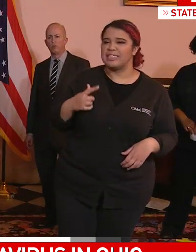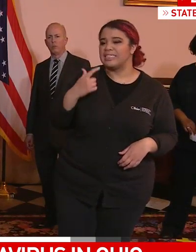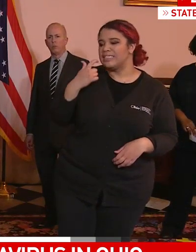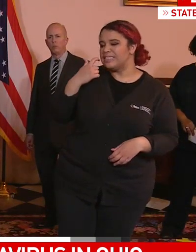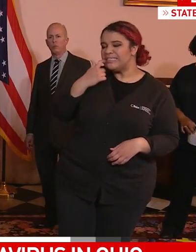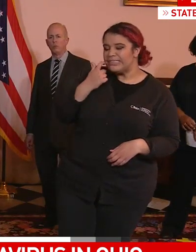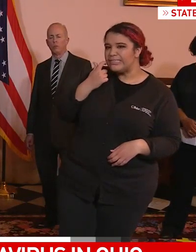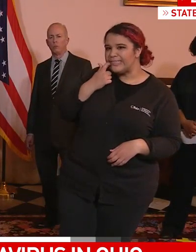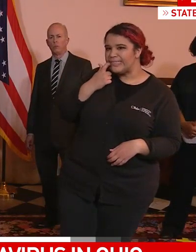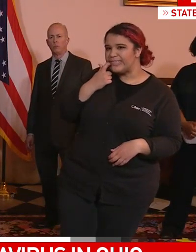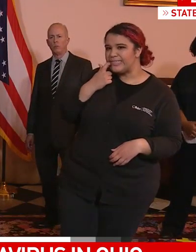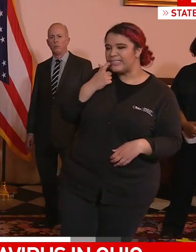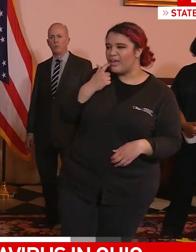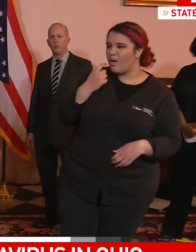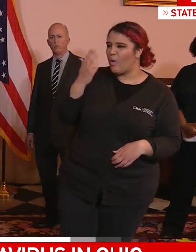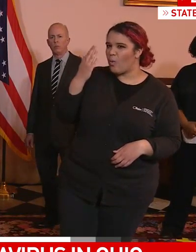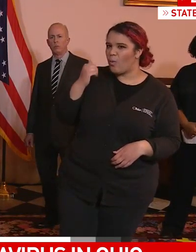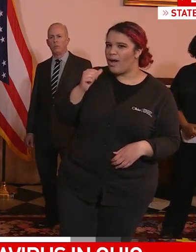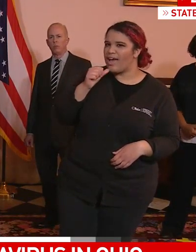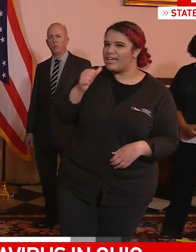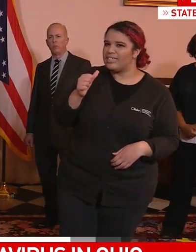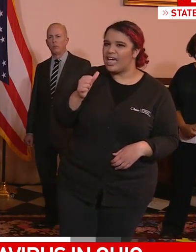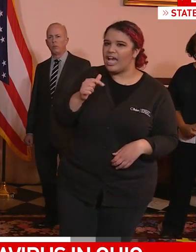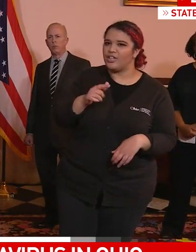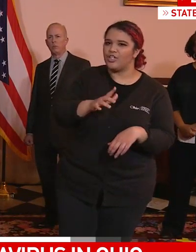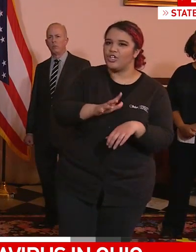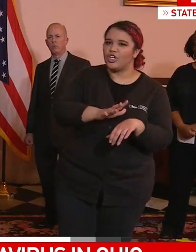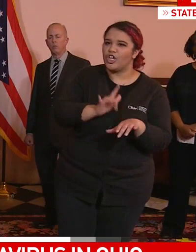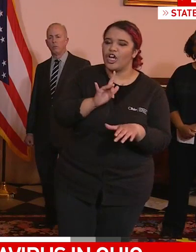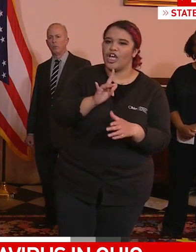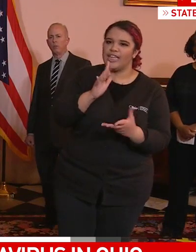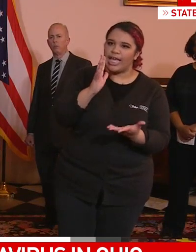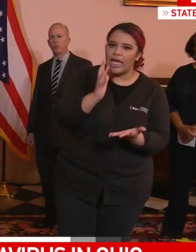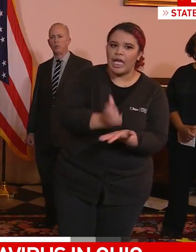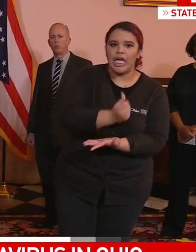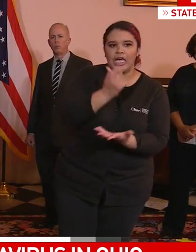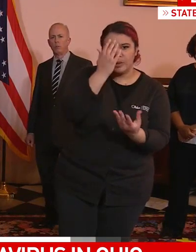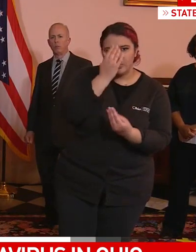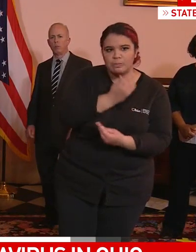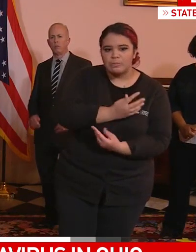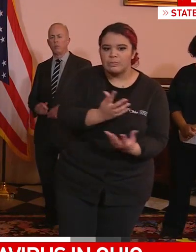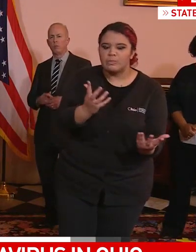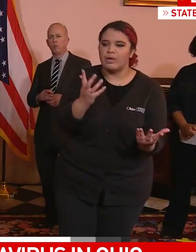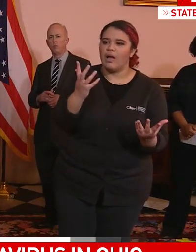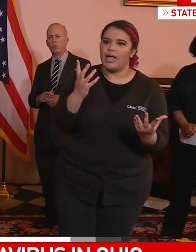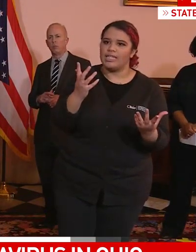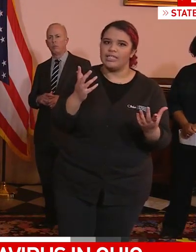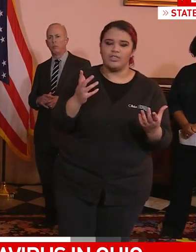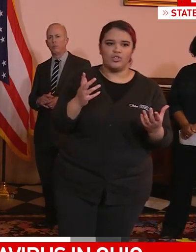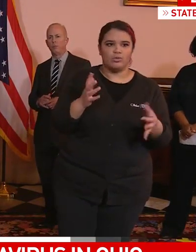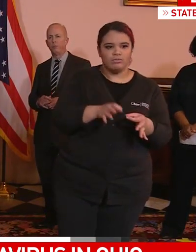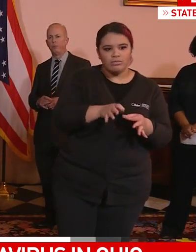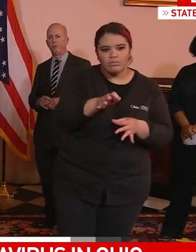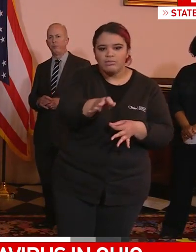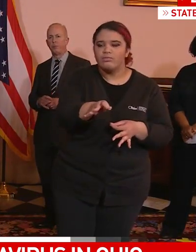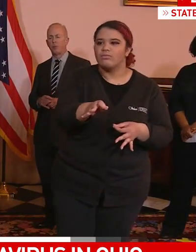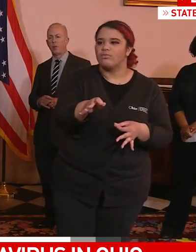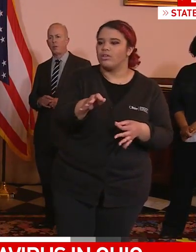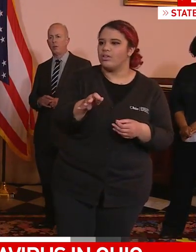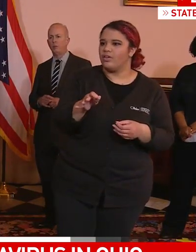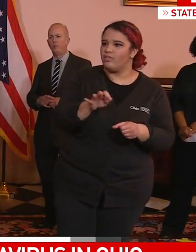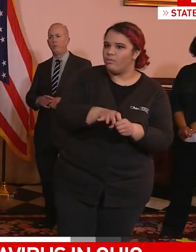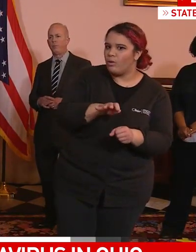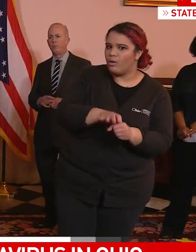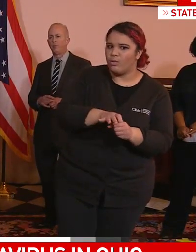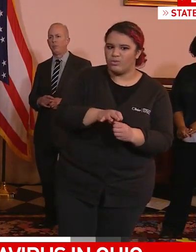night or Monday morning to avoid casting your lot with the uncertainty of the courts and the ensuing chaos? Well,